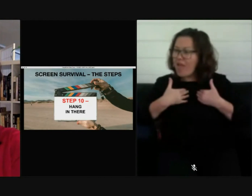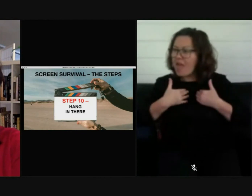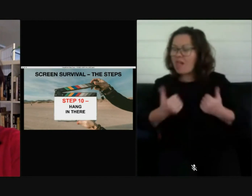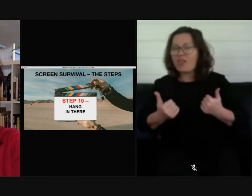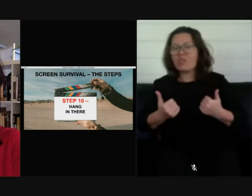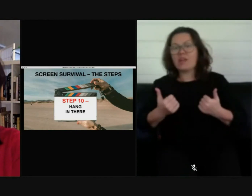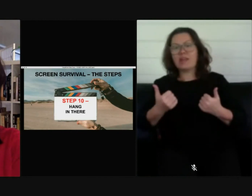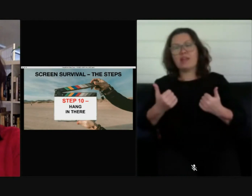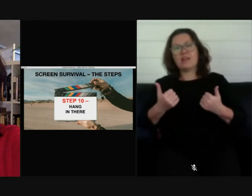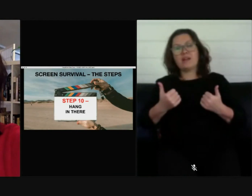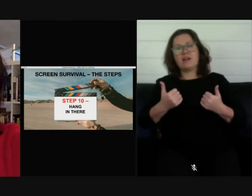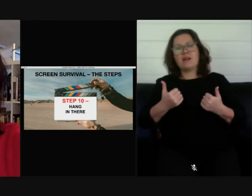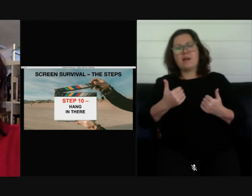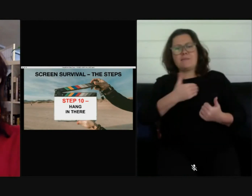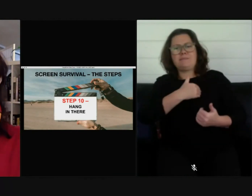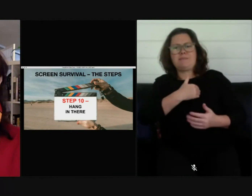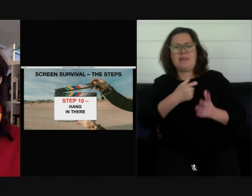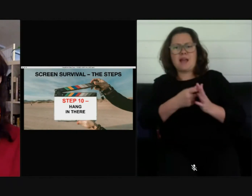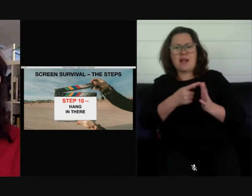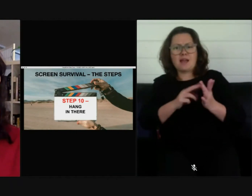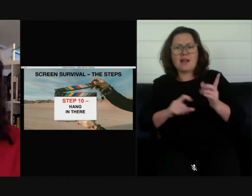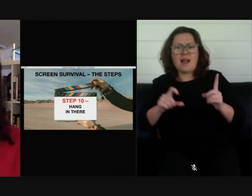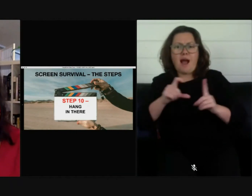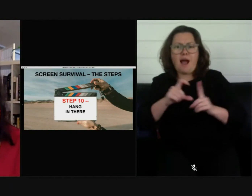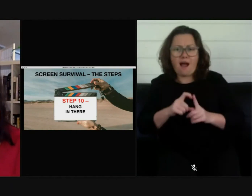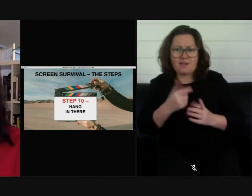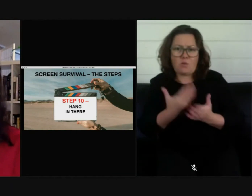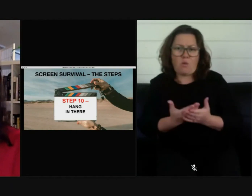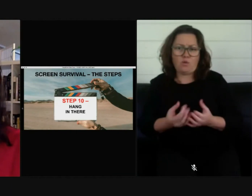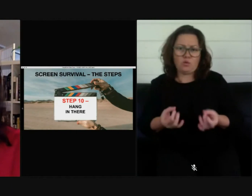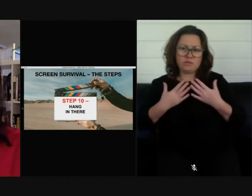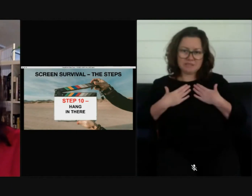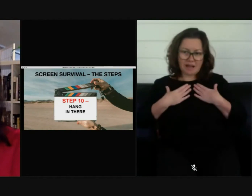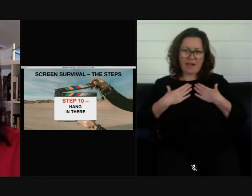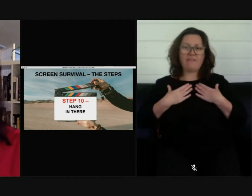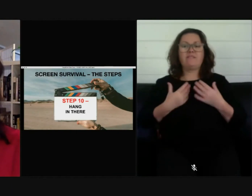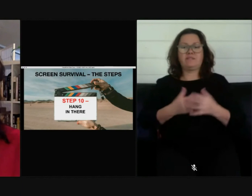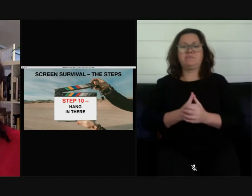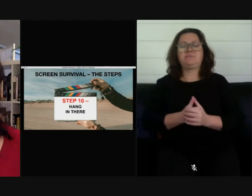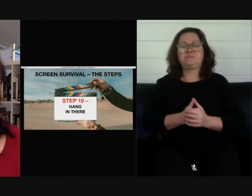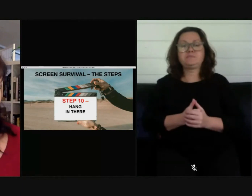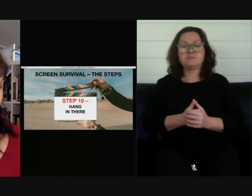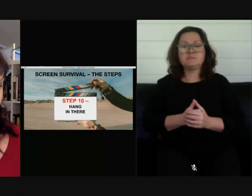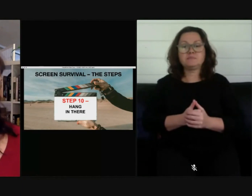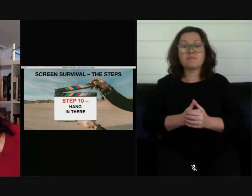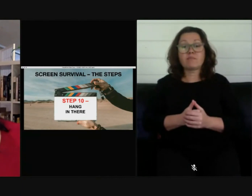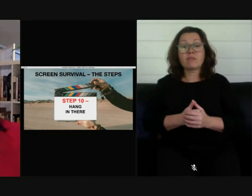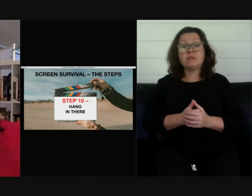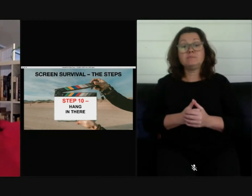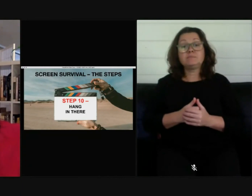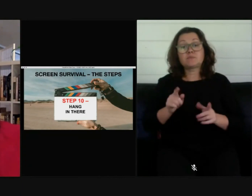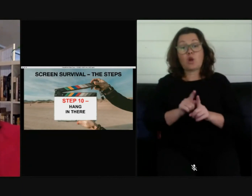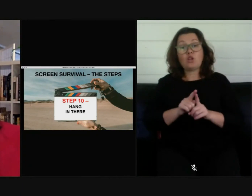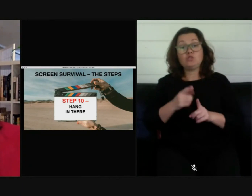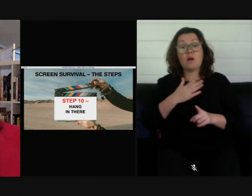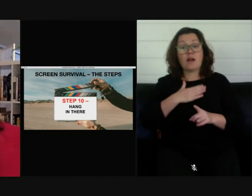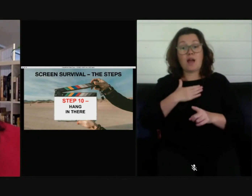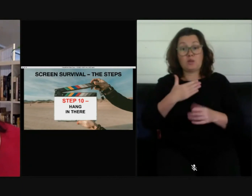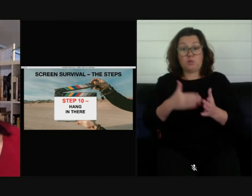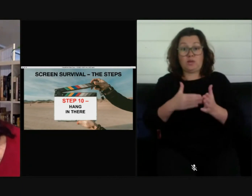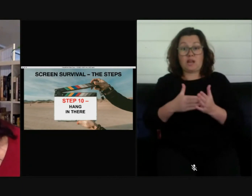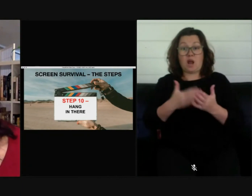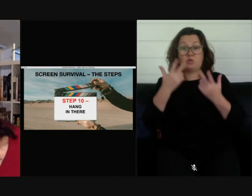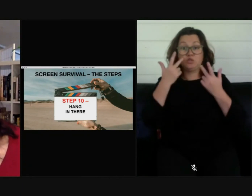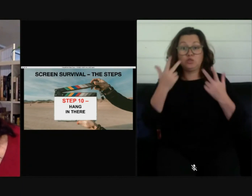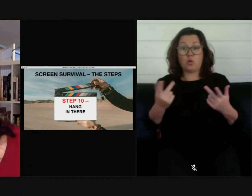think is really, really important. Having said that, I'd like to share a slide with you that we actually had made a